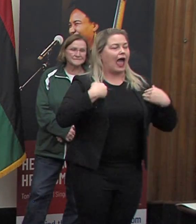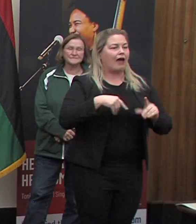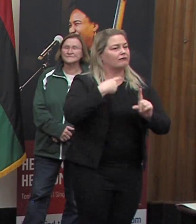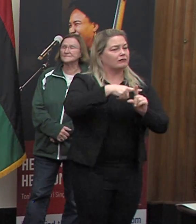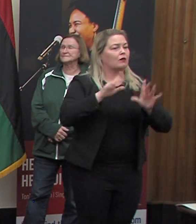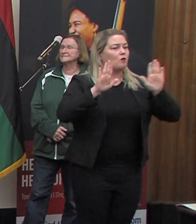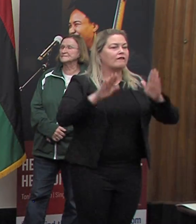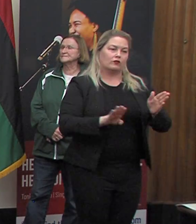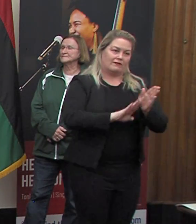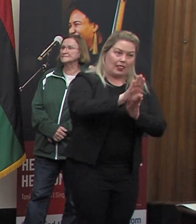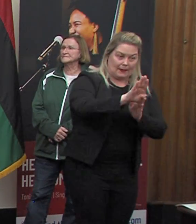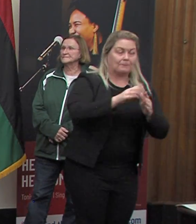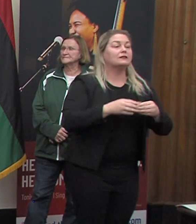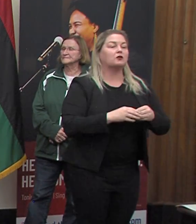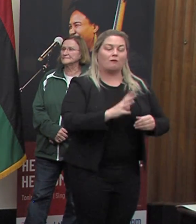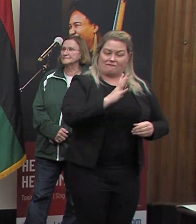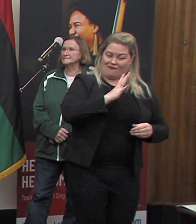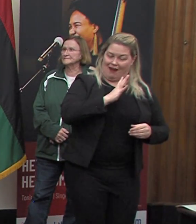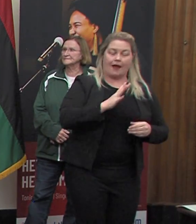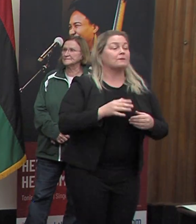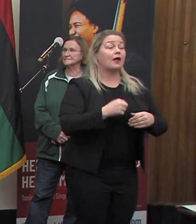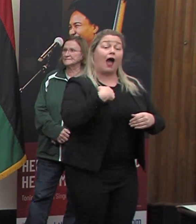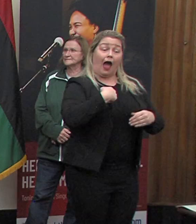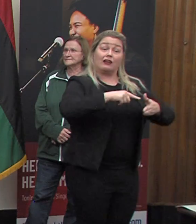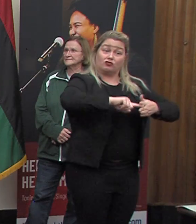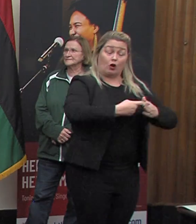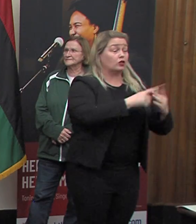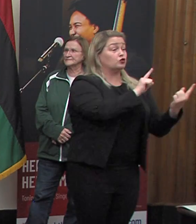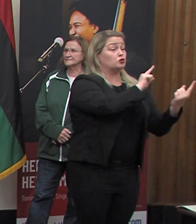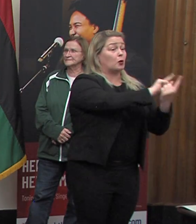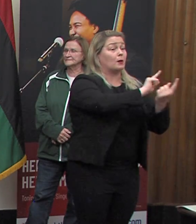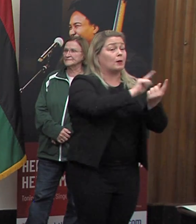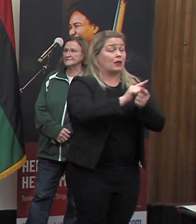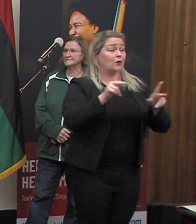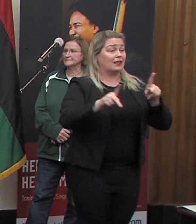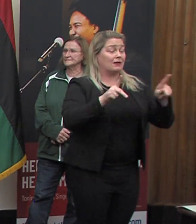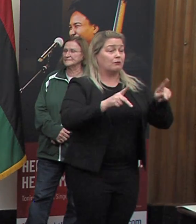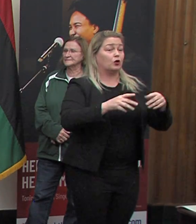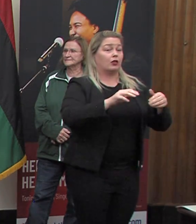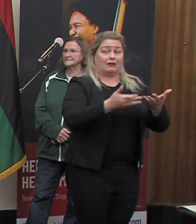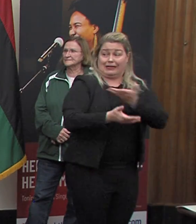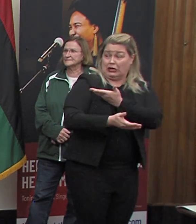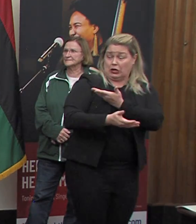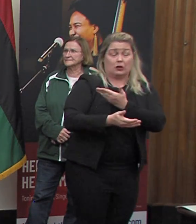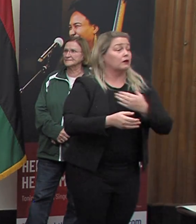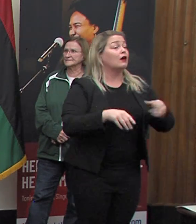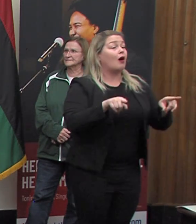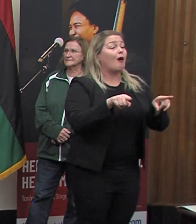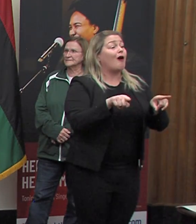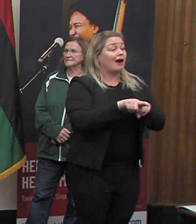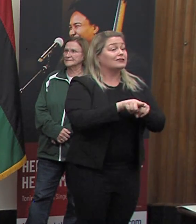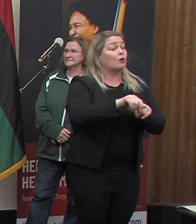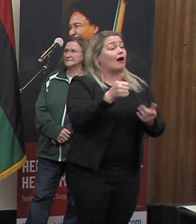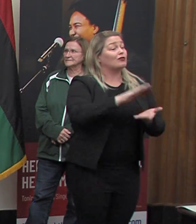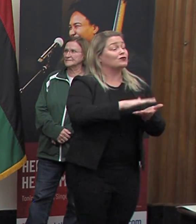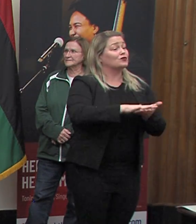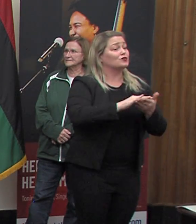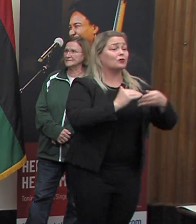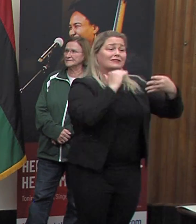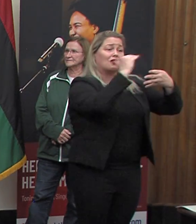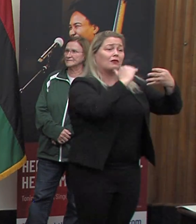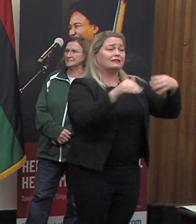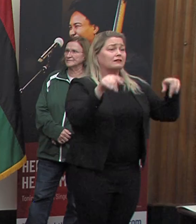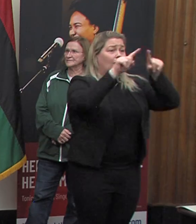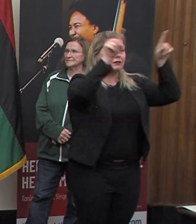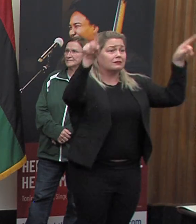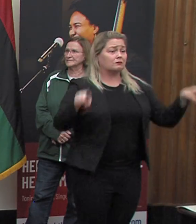development. So I met with and started meeting with the group of people behind you, as well as some of the other schools who are listed on this board